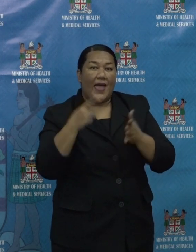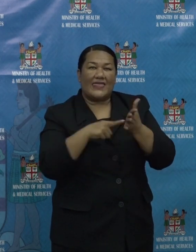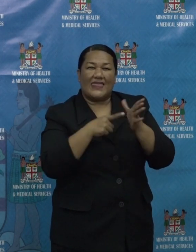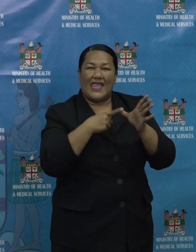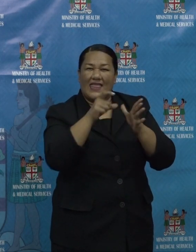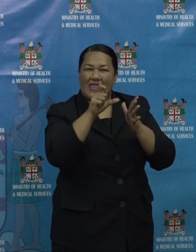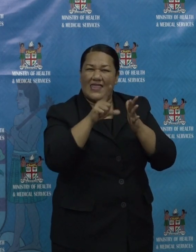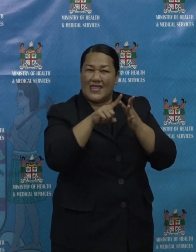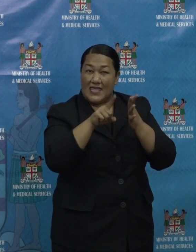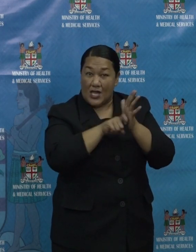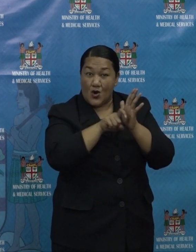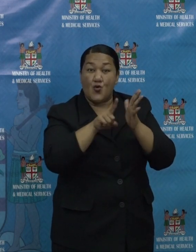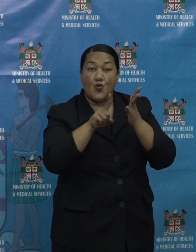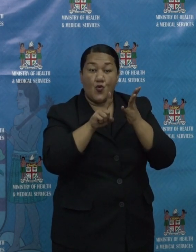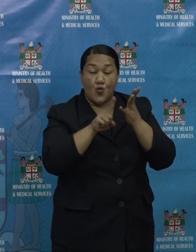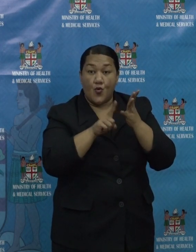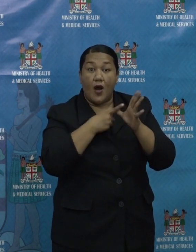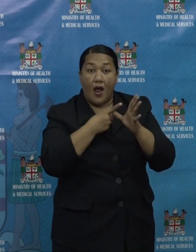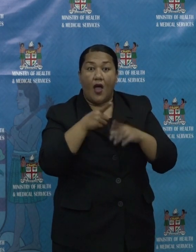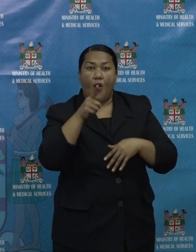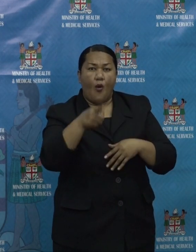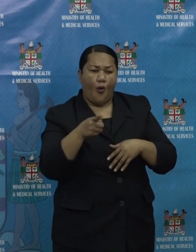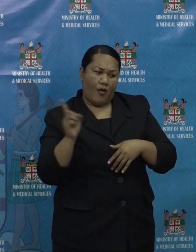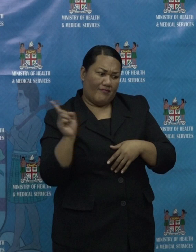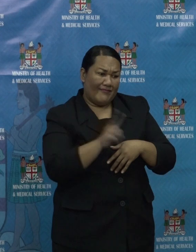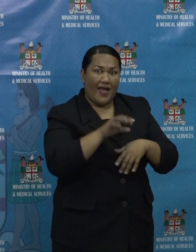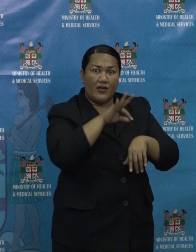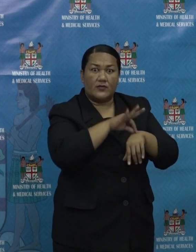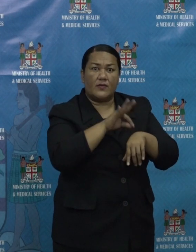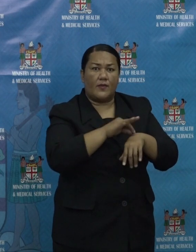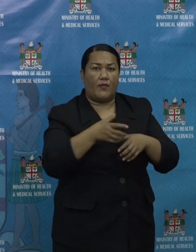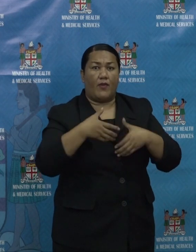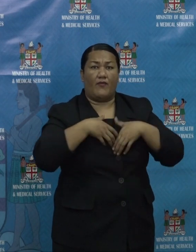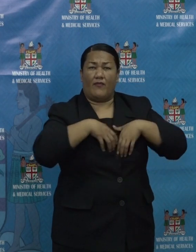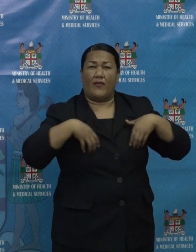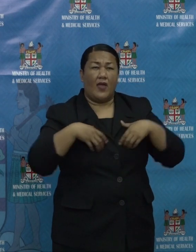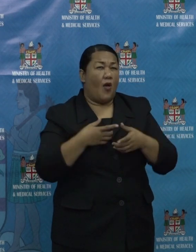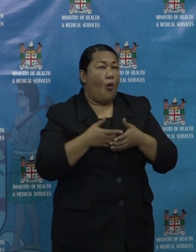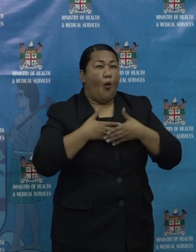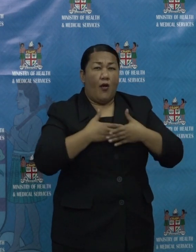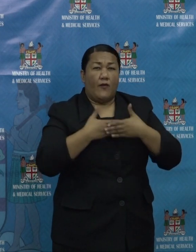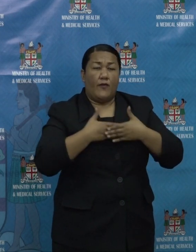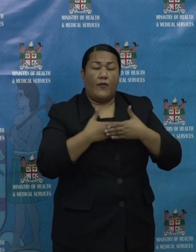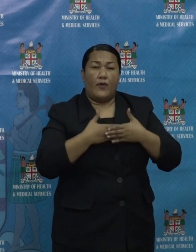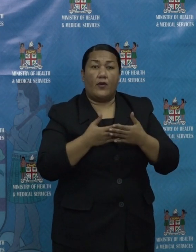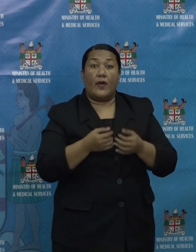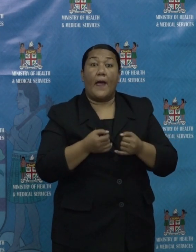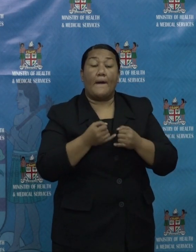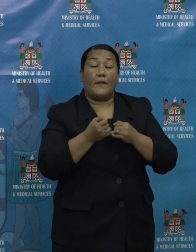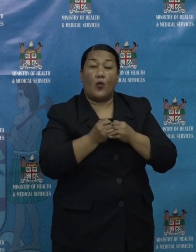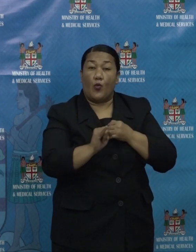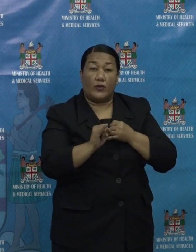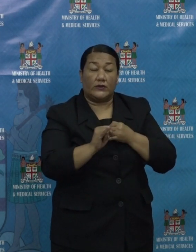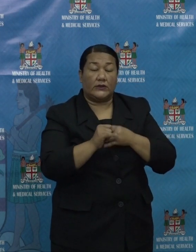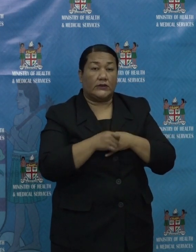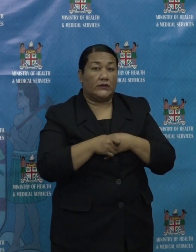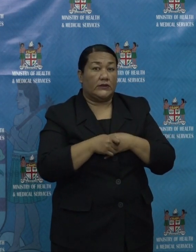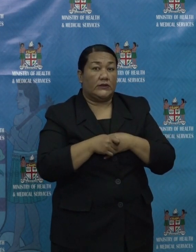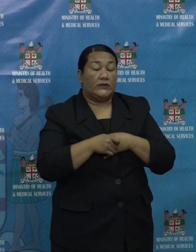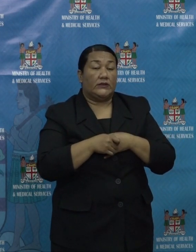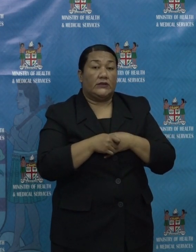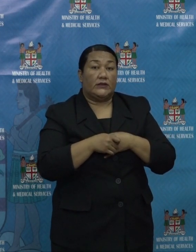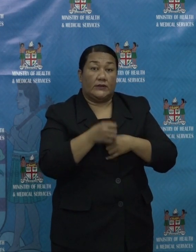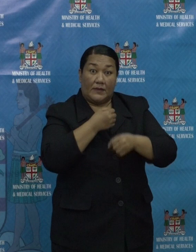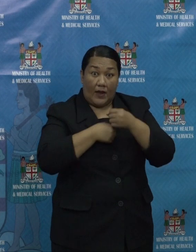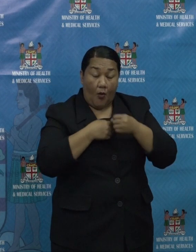health facility in severe respiratory distress, and she was retrieved to CWM Hospital. Her condition